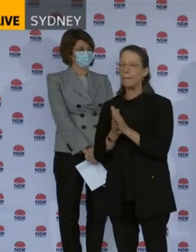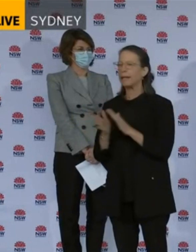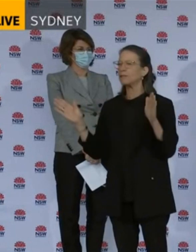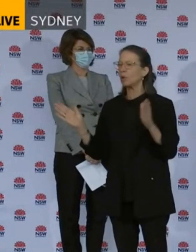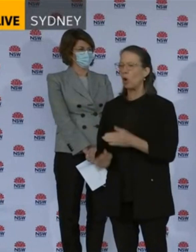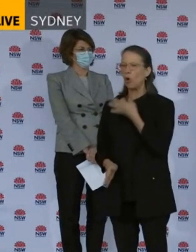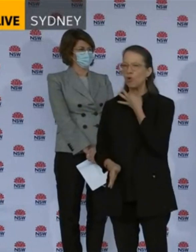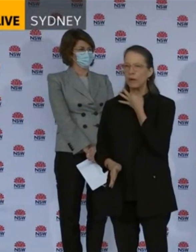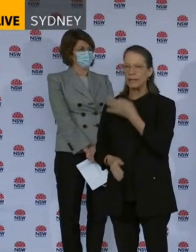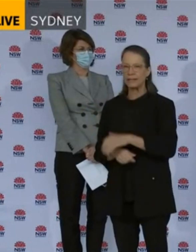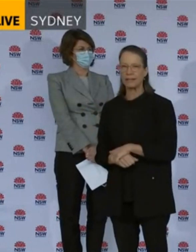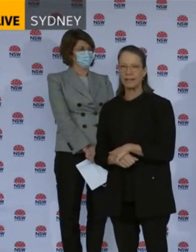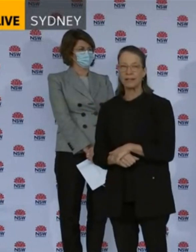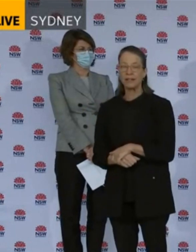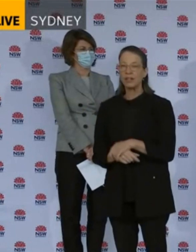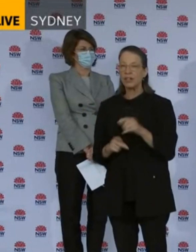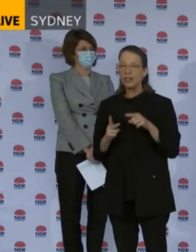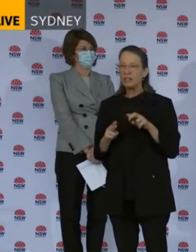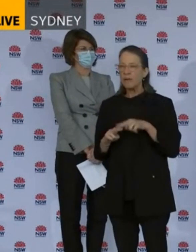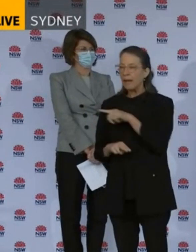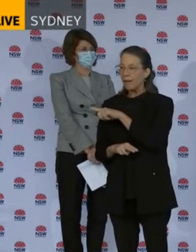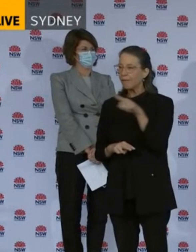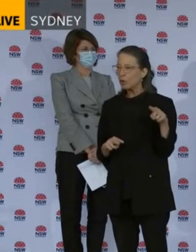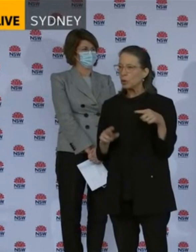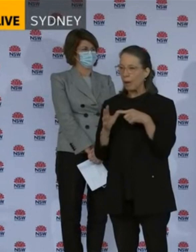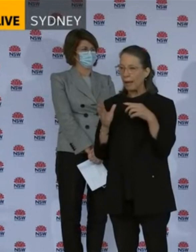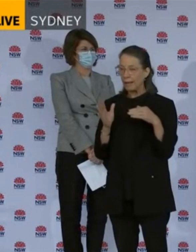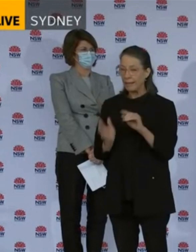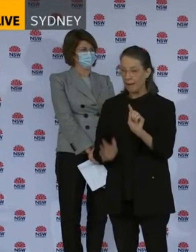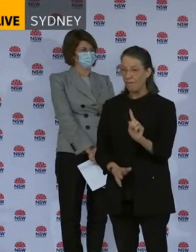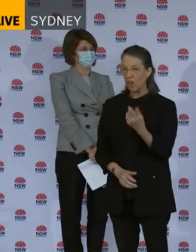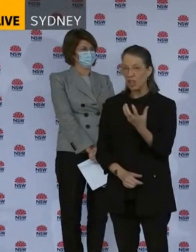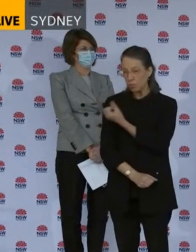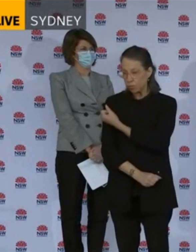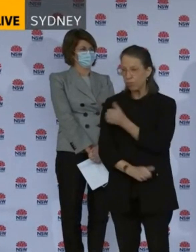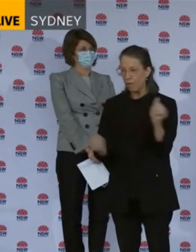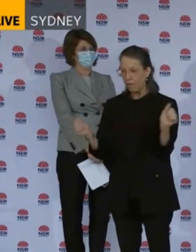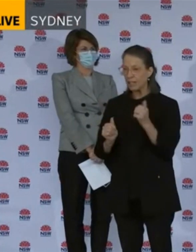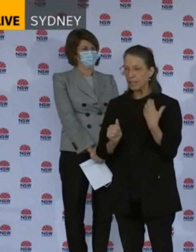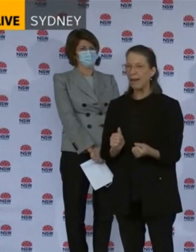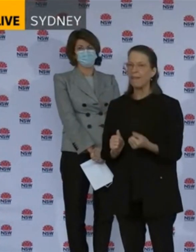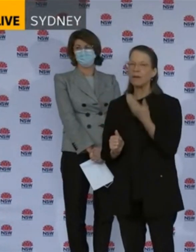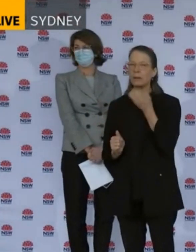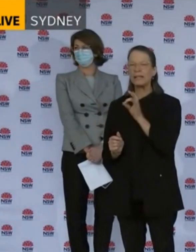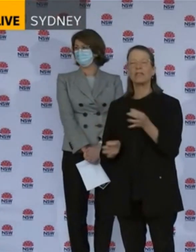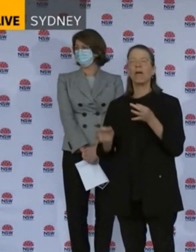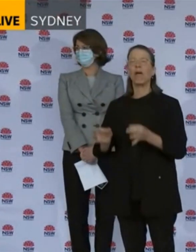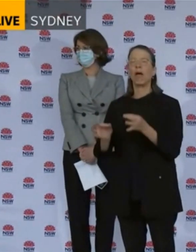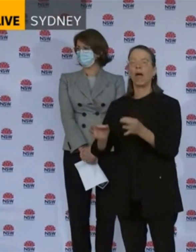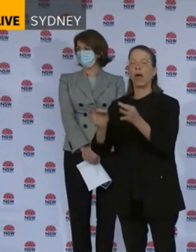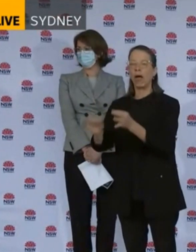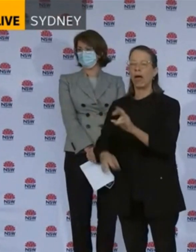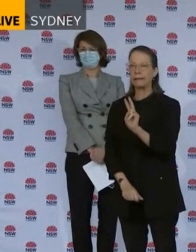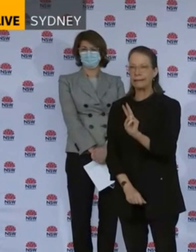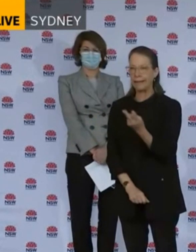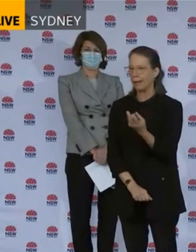been vaccinated with AstraZeneca, now is not the time to delay getting your second dose. It is critical. We know